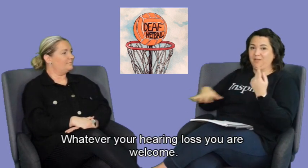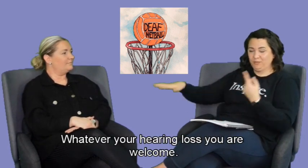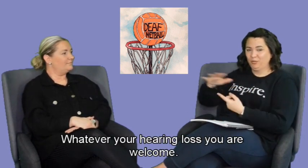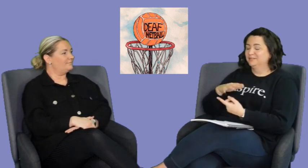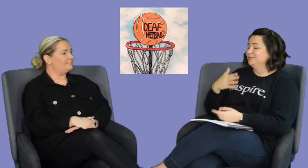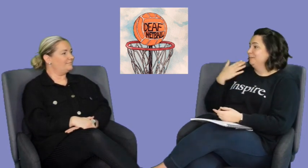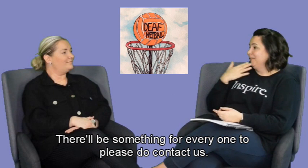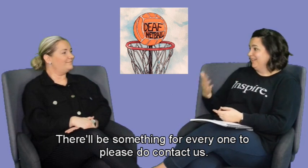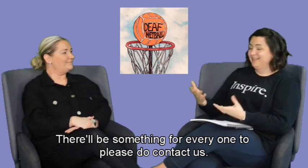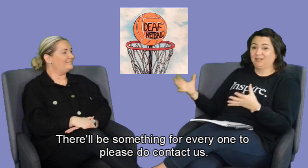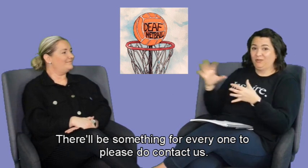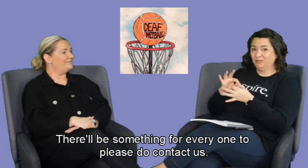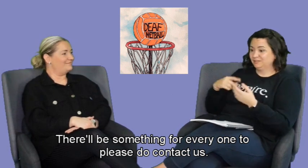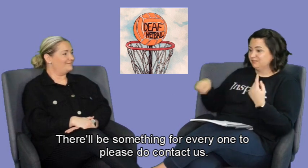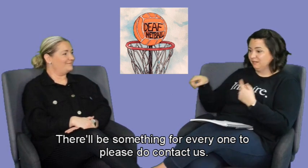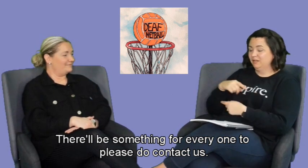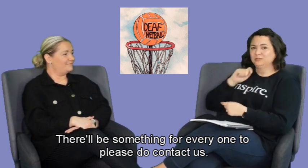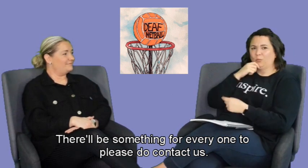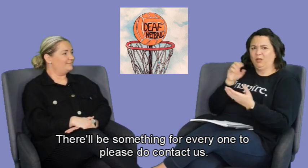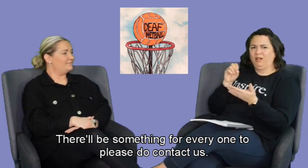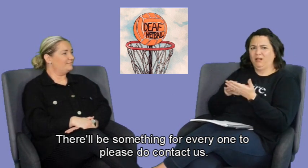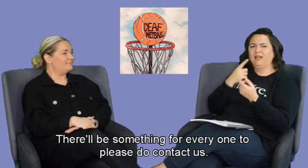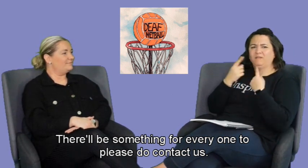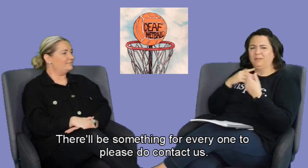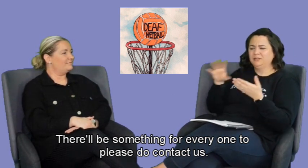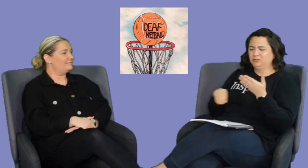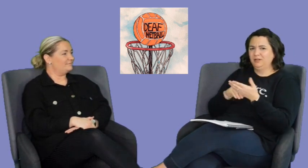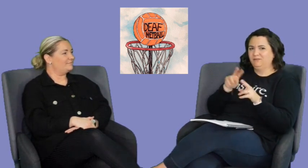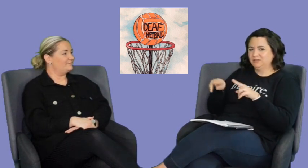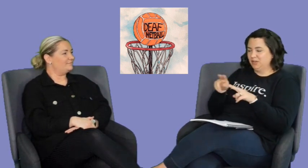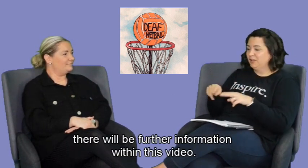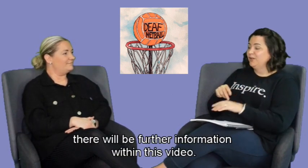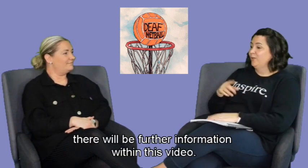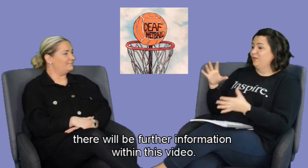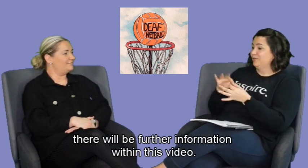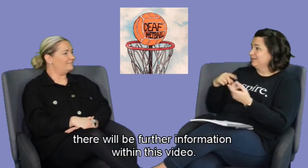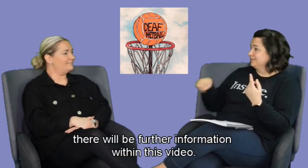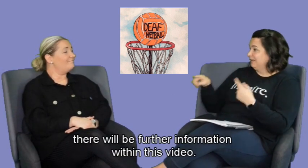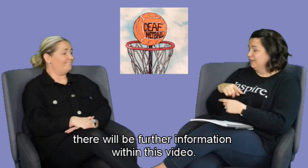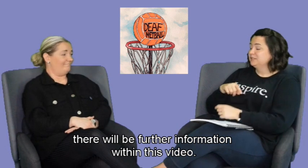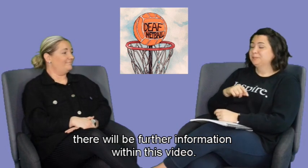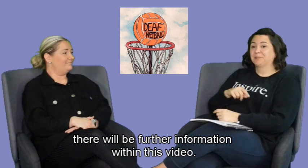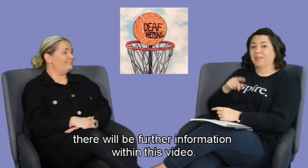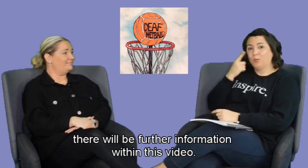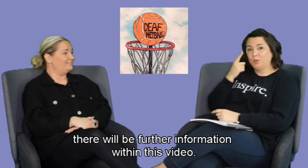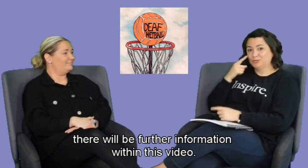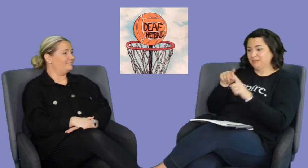welcome. There'll be something for everyone. So please do contact us. There'll be further information contained within this video.